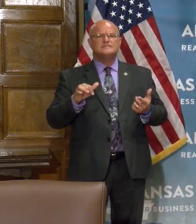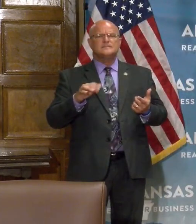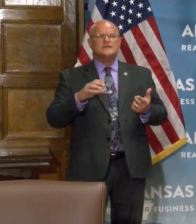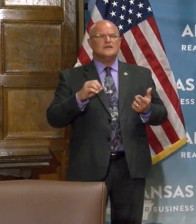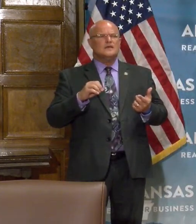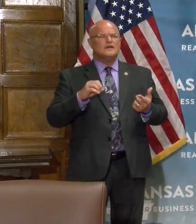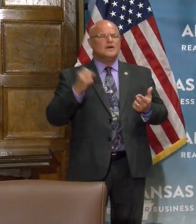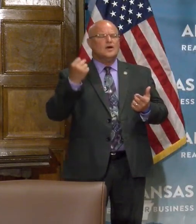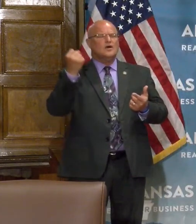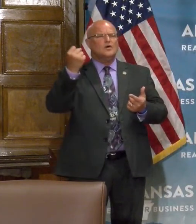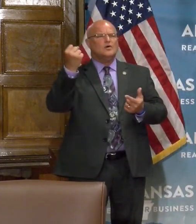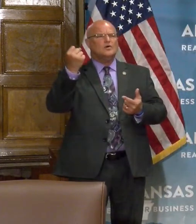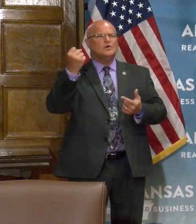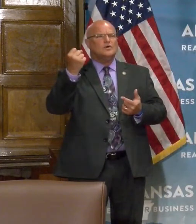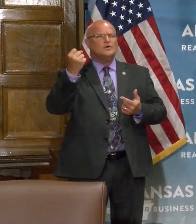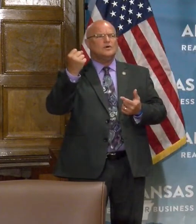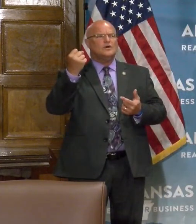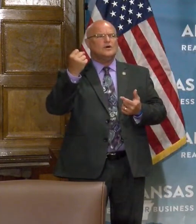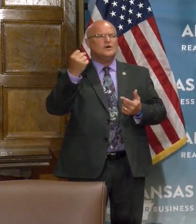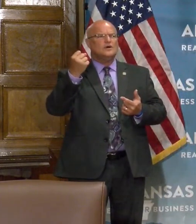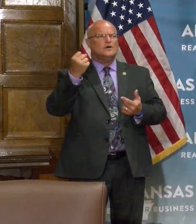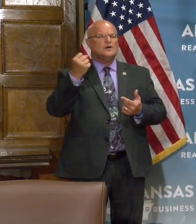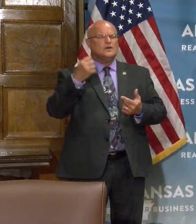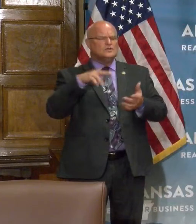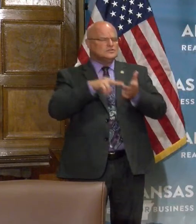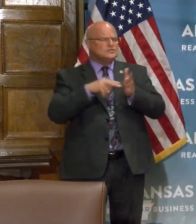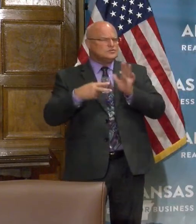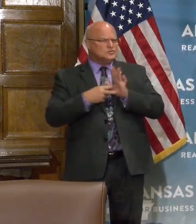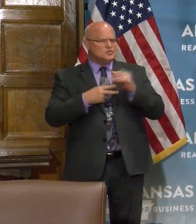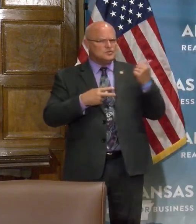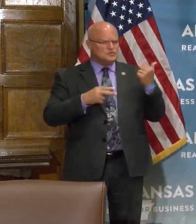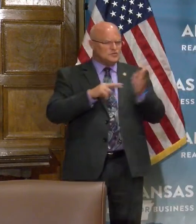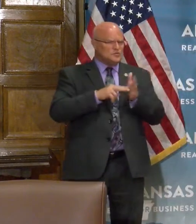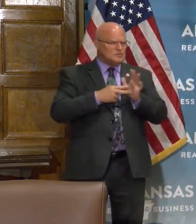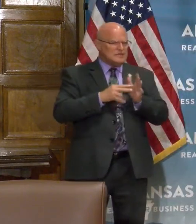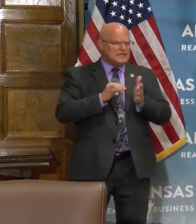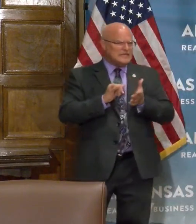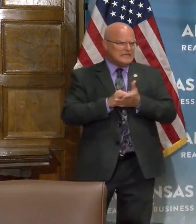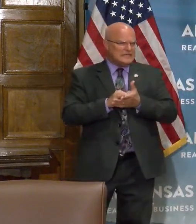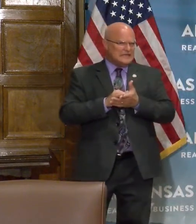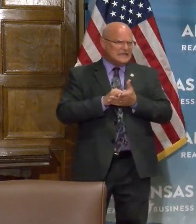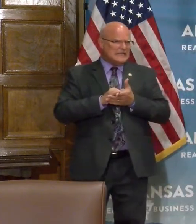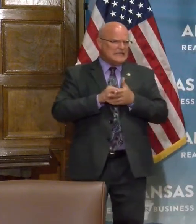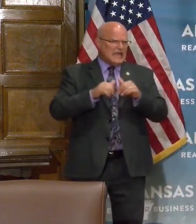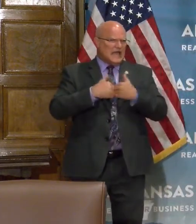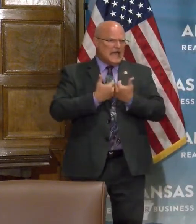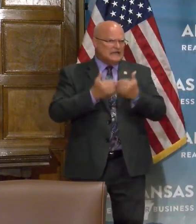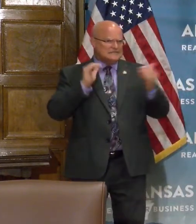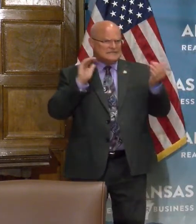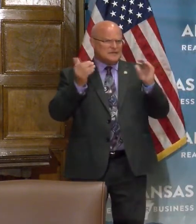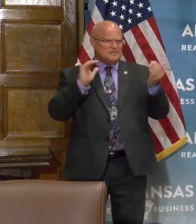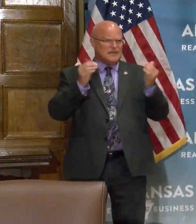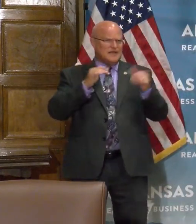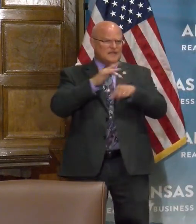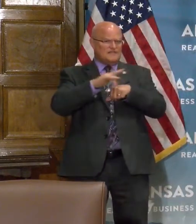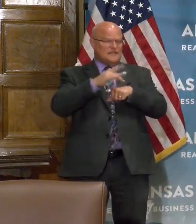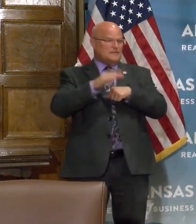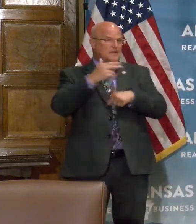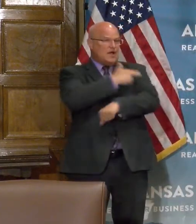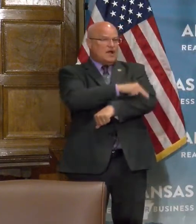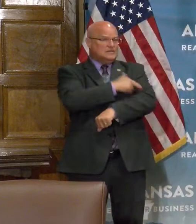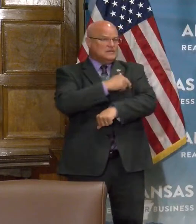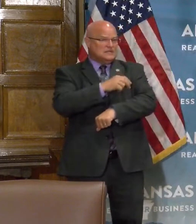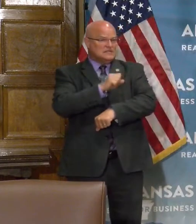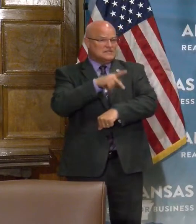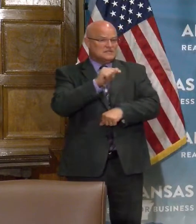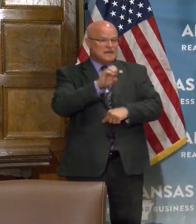also, just a second, Andrew. So you're talking about how does it compare the available hospital